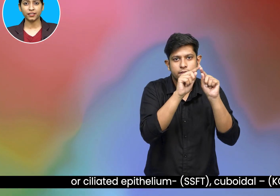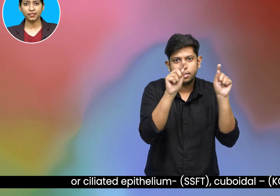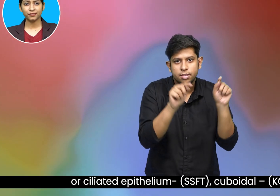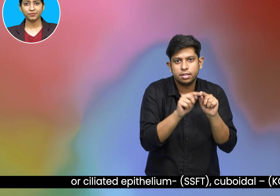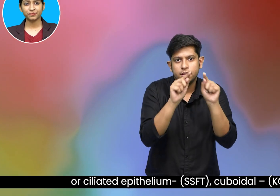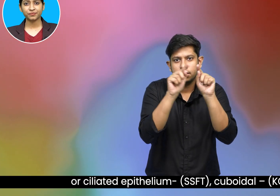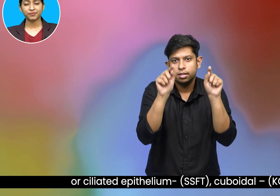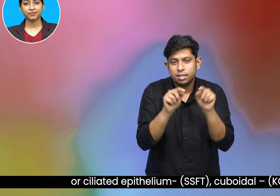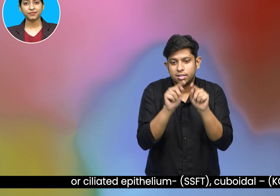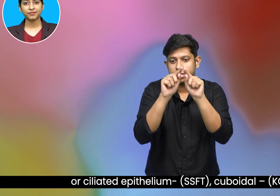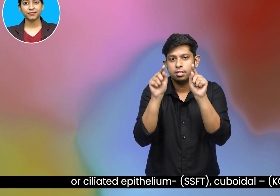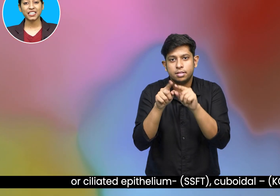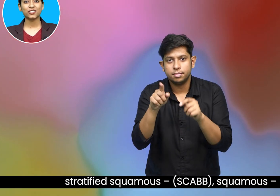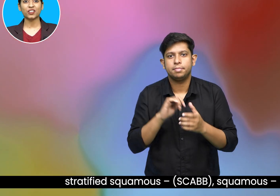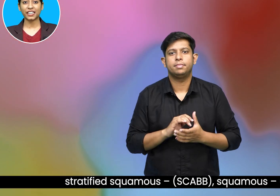cuboidal,